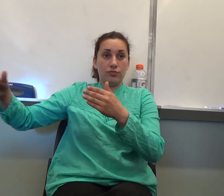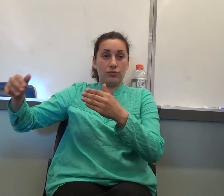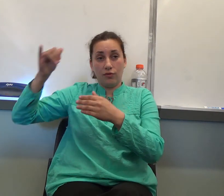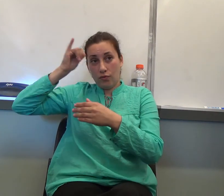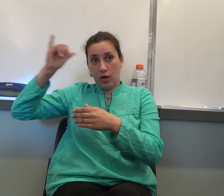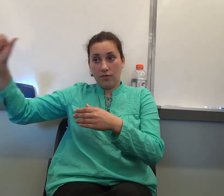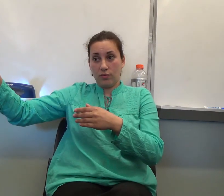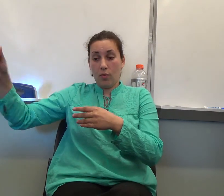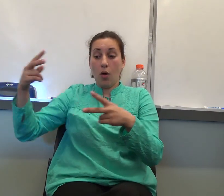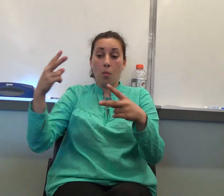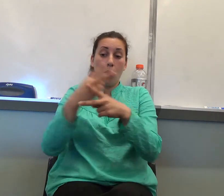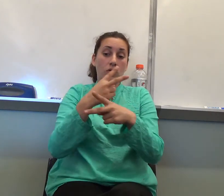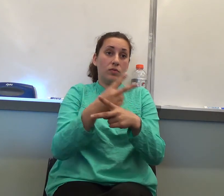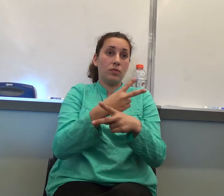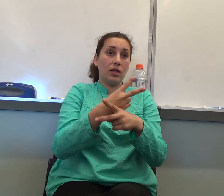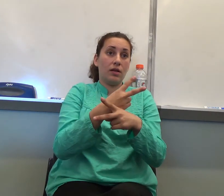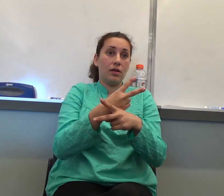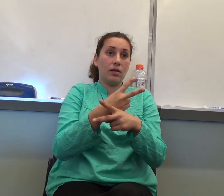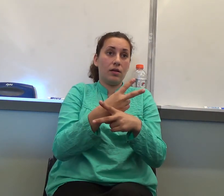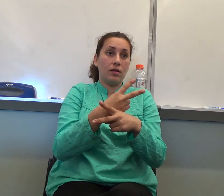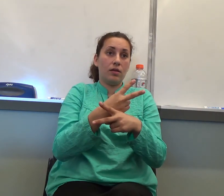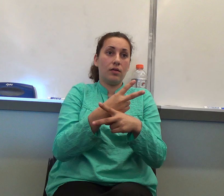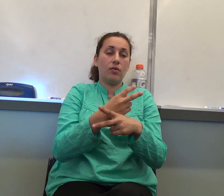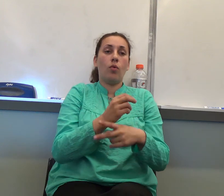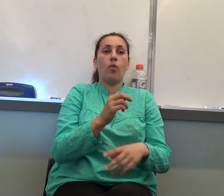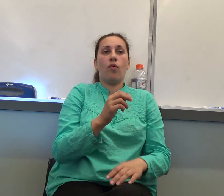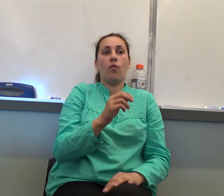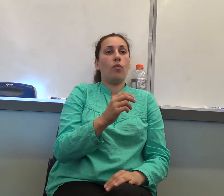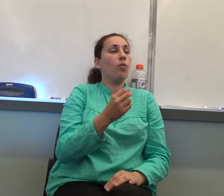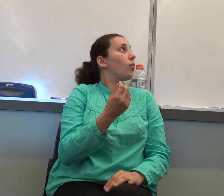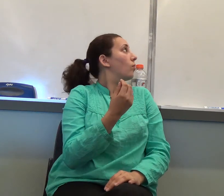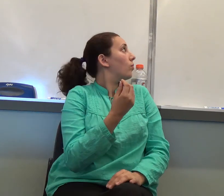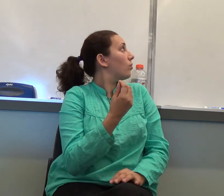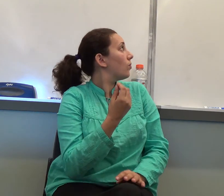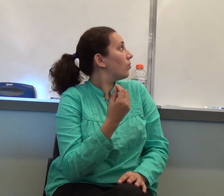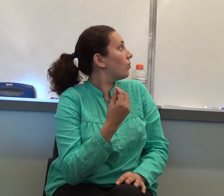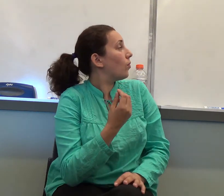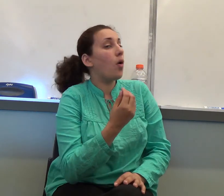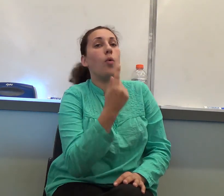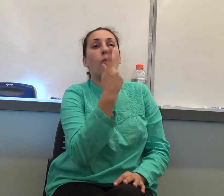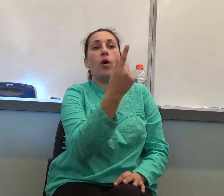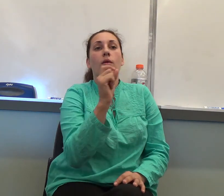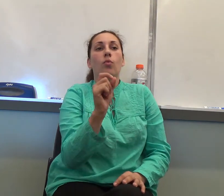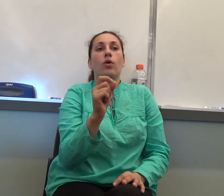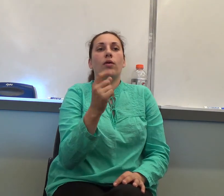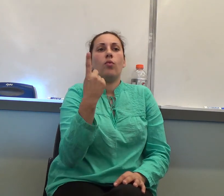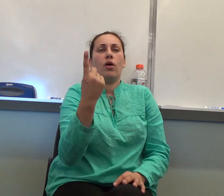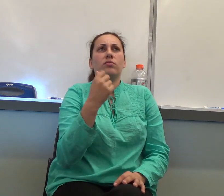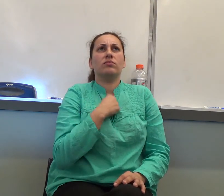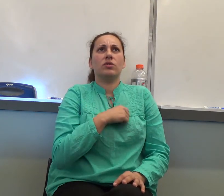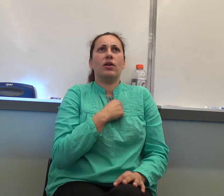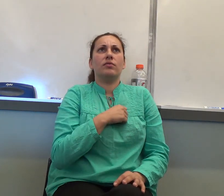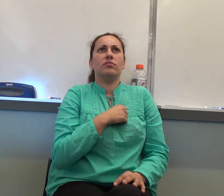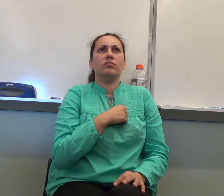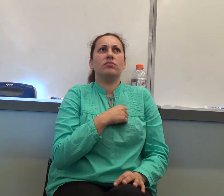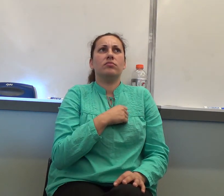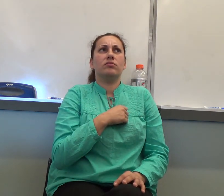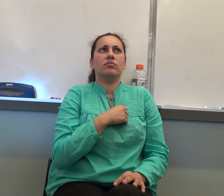and multiply by 1.1, and you better get 500. Or, I'm sorry, you better get, if you multiply